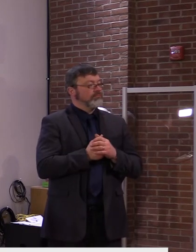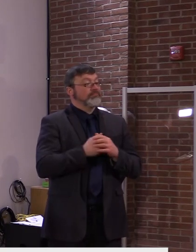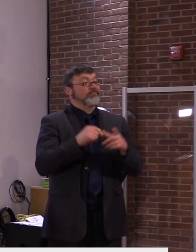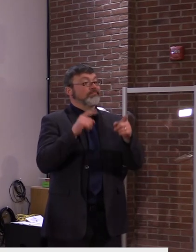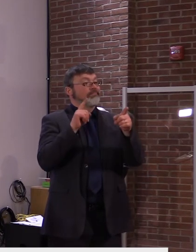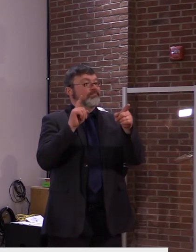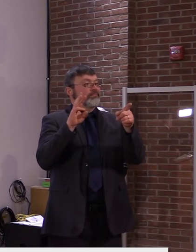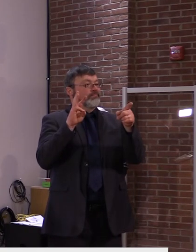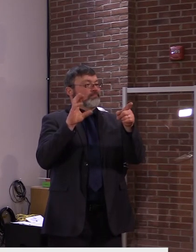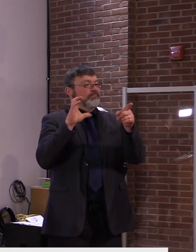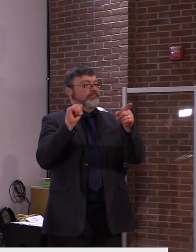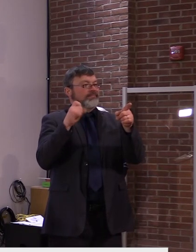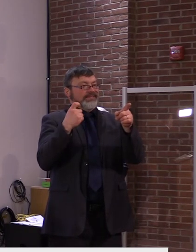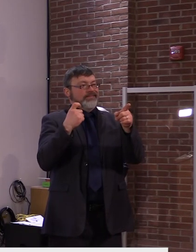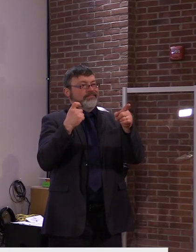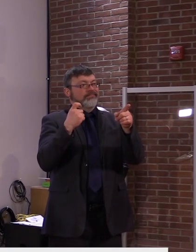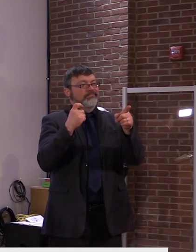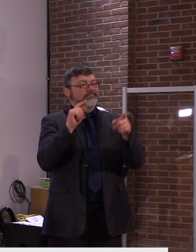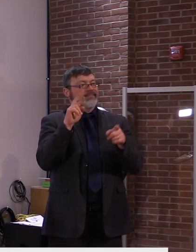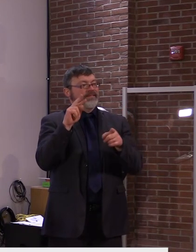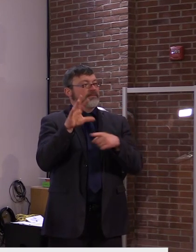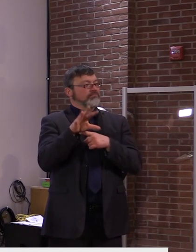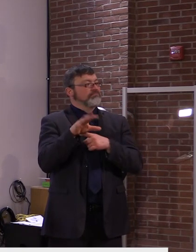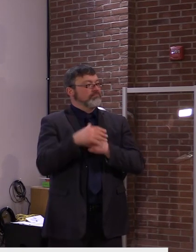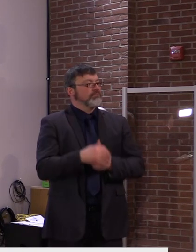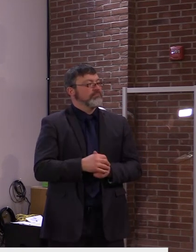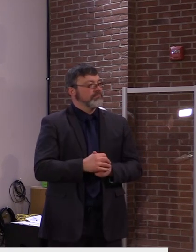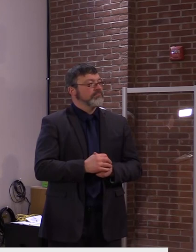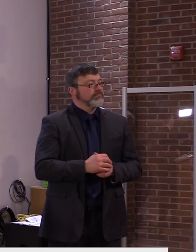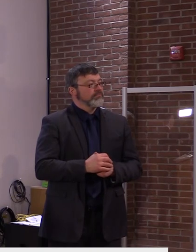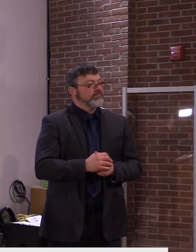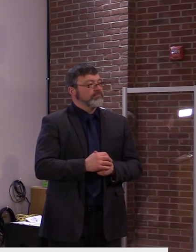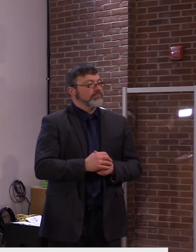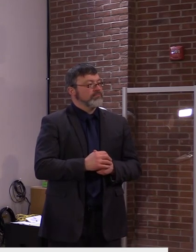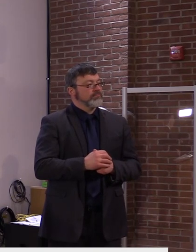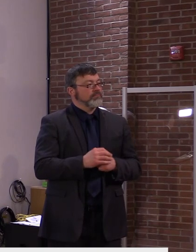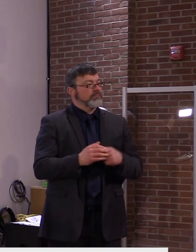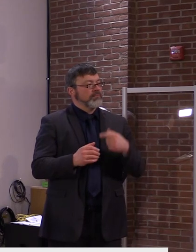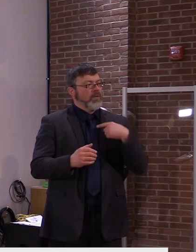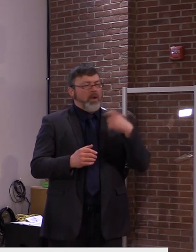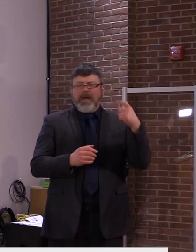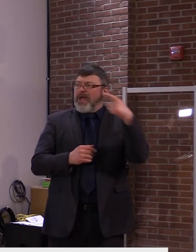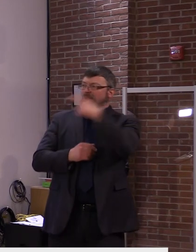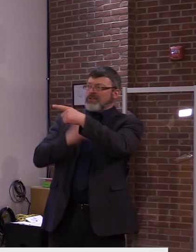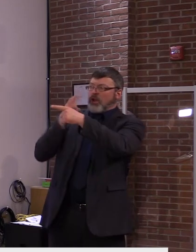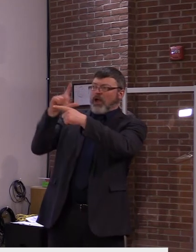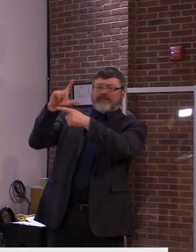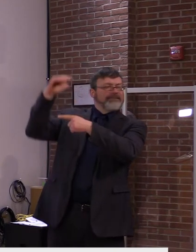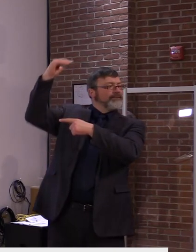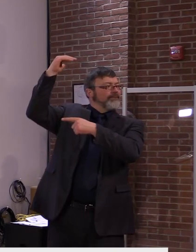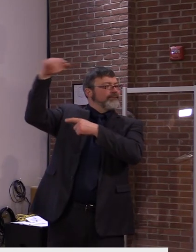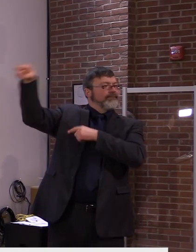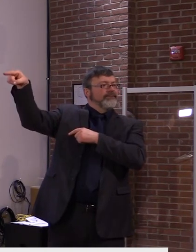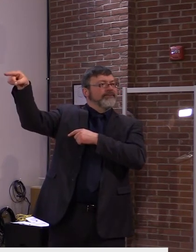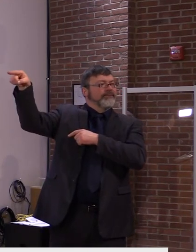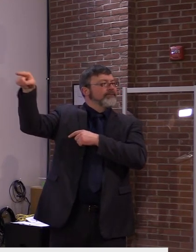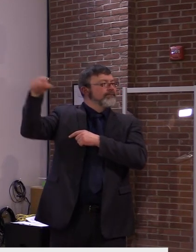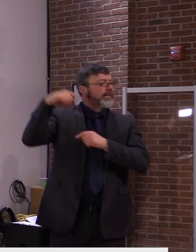Thank you, Governor. So probably a question for Dr. Levine. So Dr. Levine, getting back to the guidance that came out from the